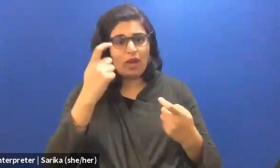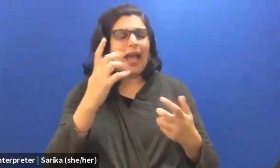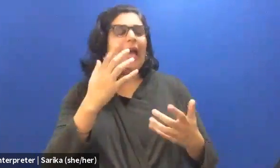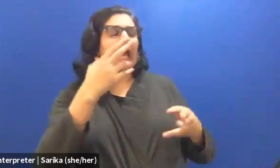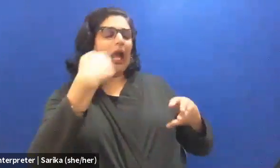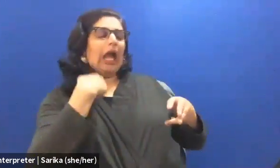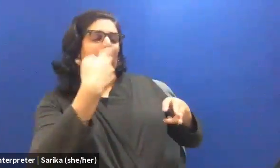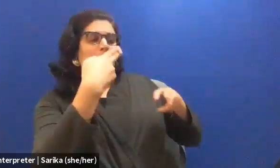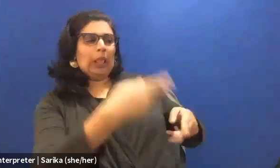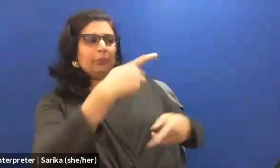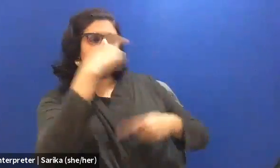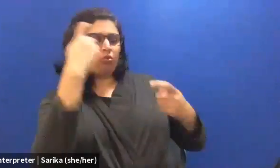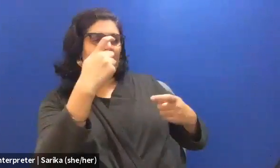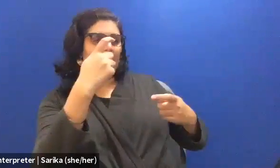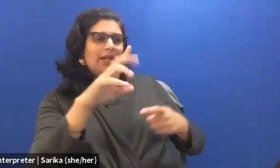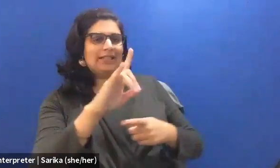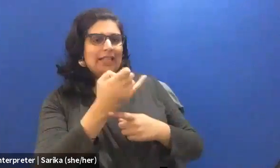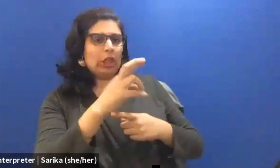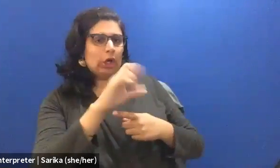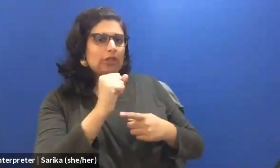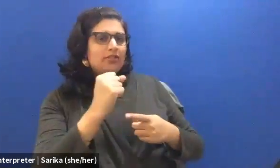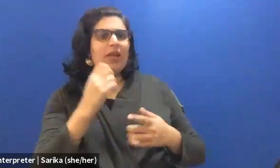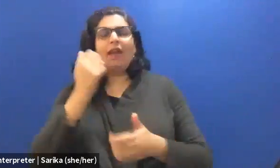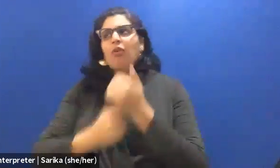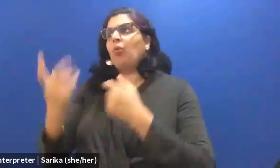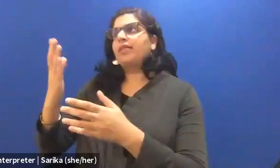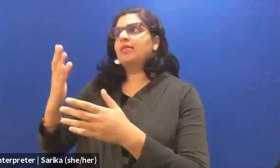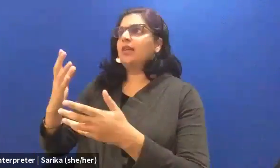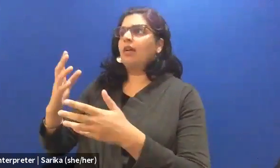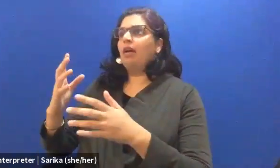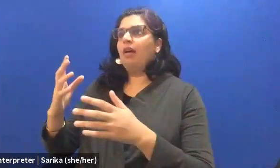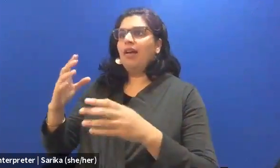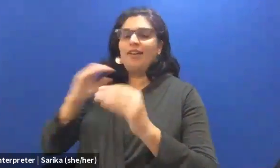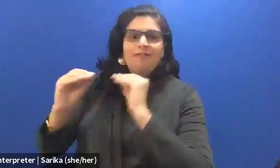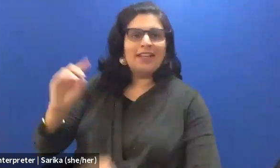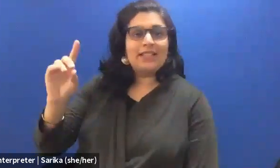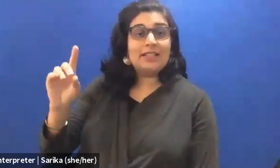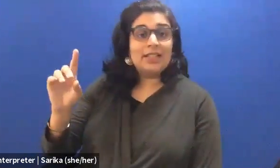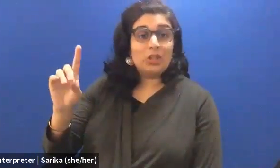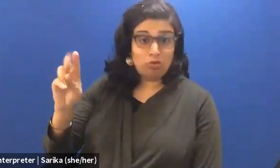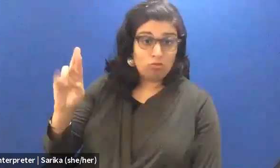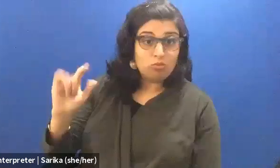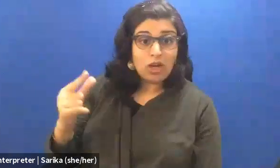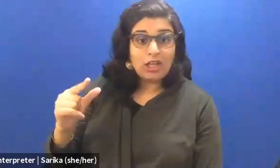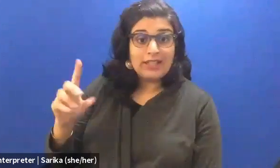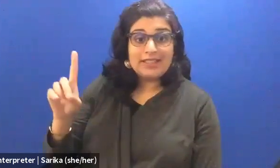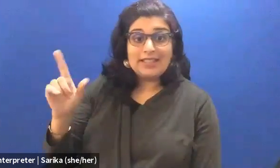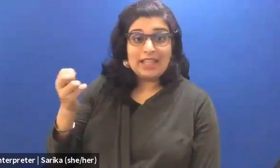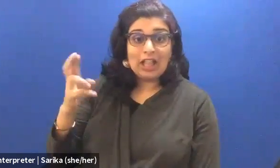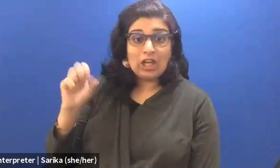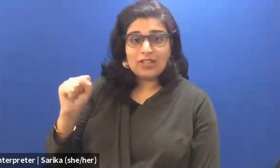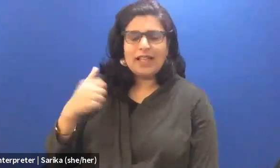dealers because everybody wants to do something about drug dealers. So I want to do something about trauma dealers.